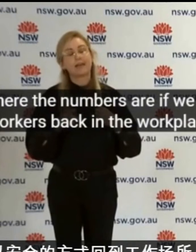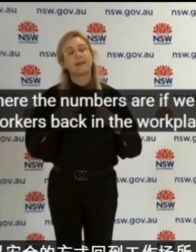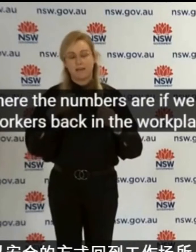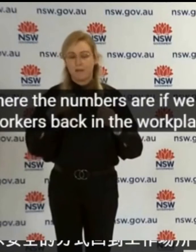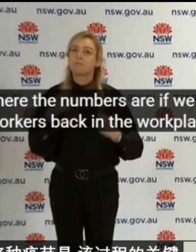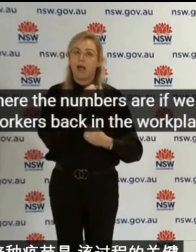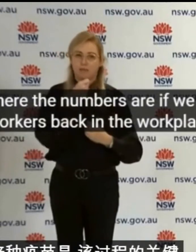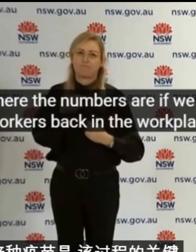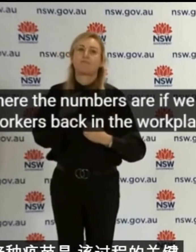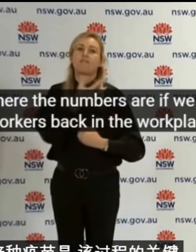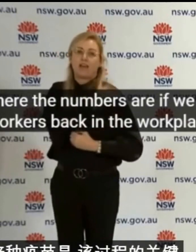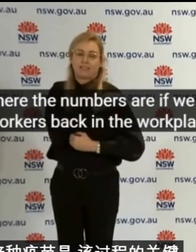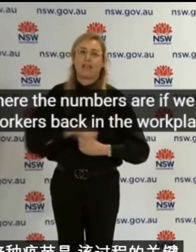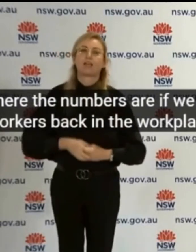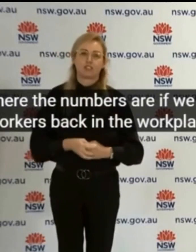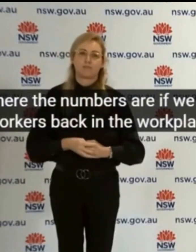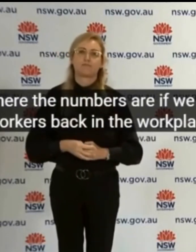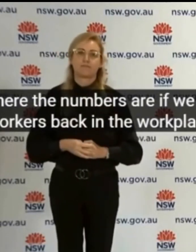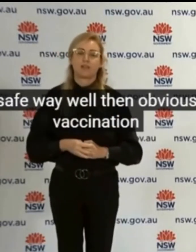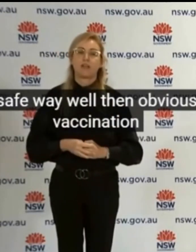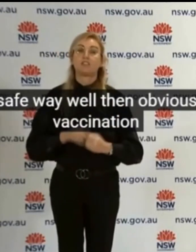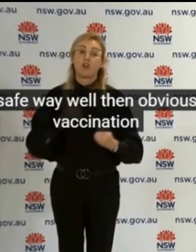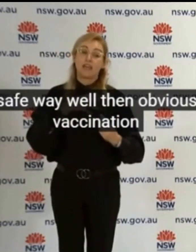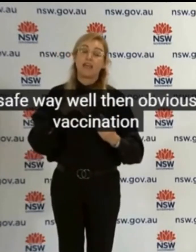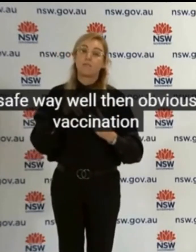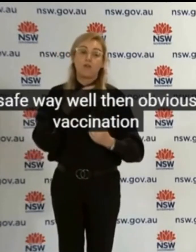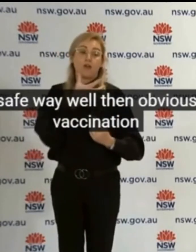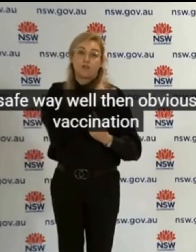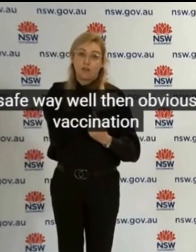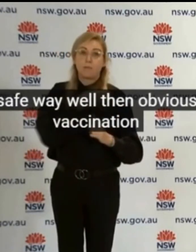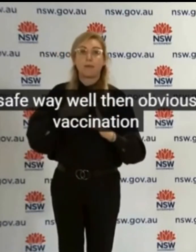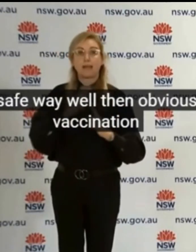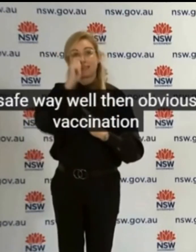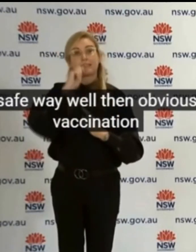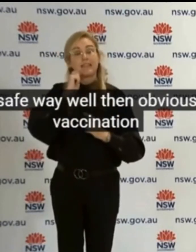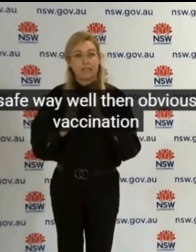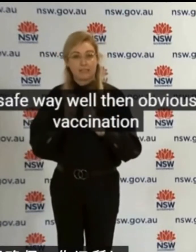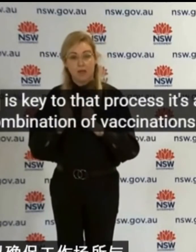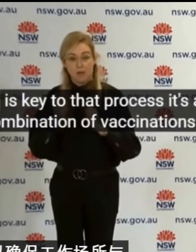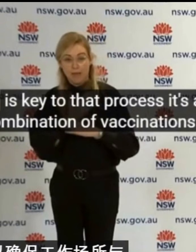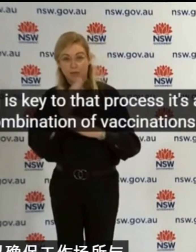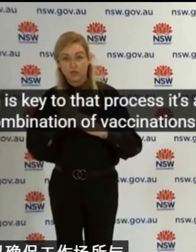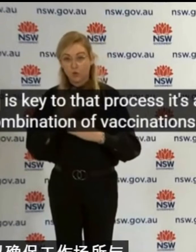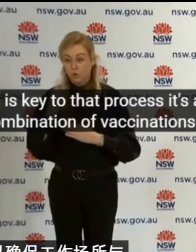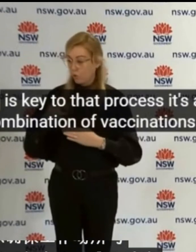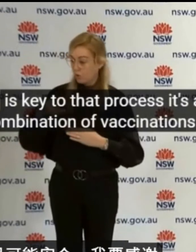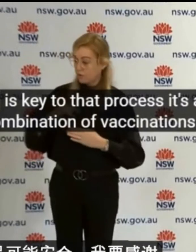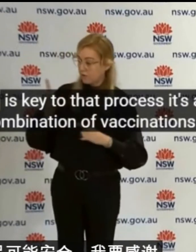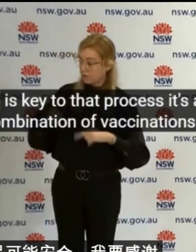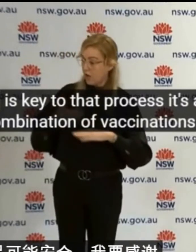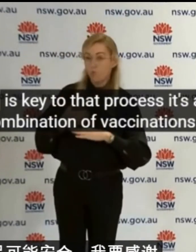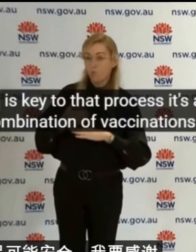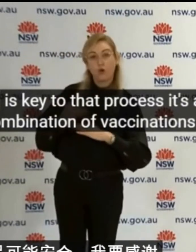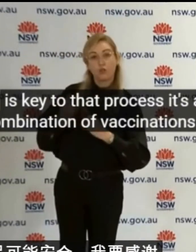that process. It's a combination of vaccination but also testing to make sure that workplaces are as safe as possible. And I want to thank